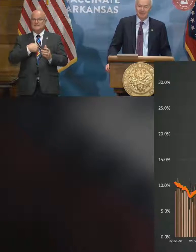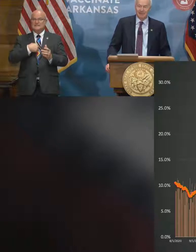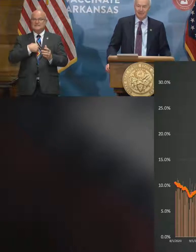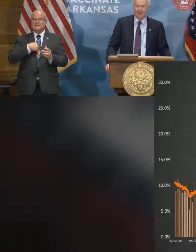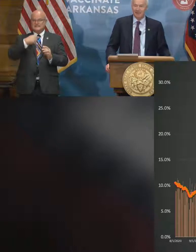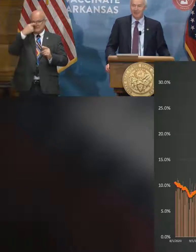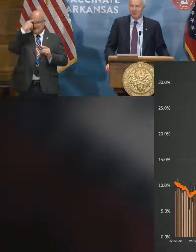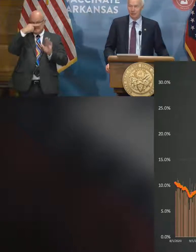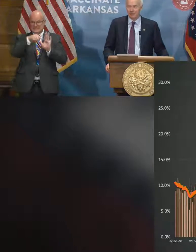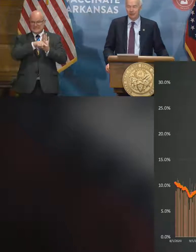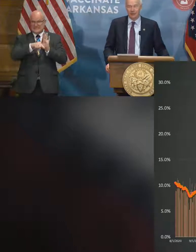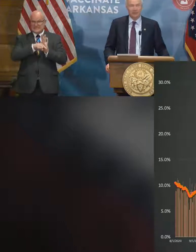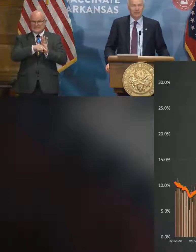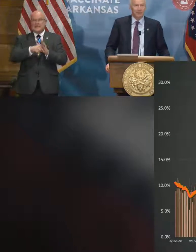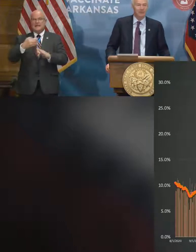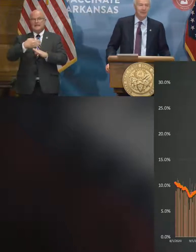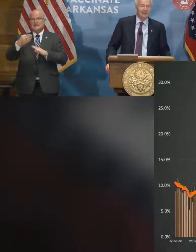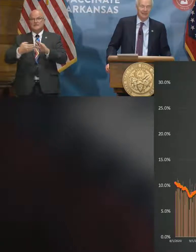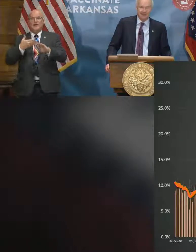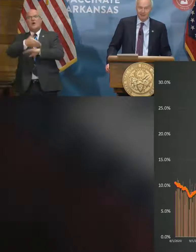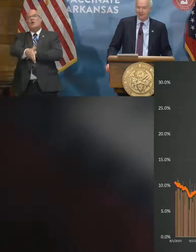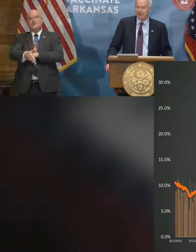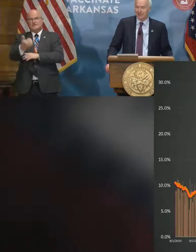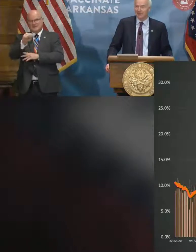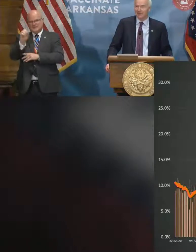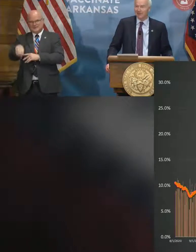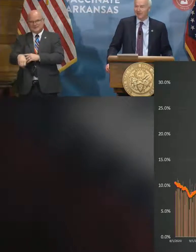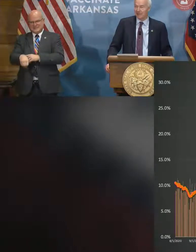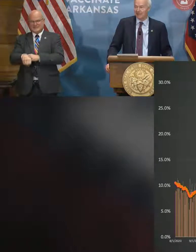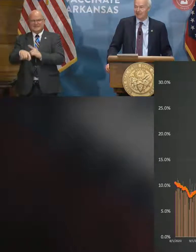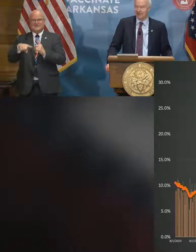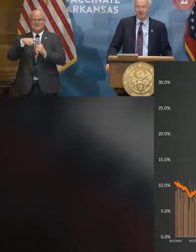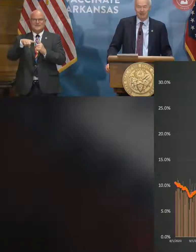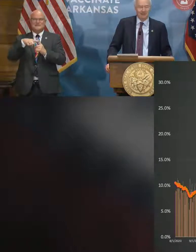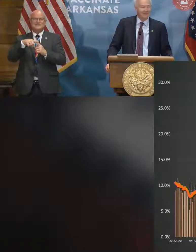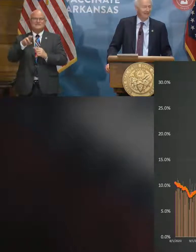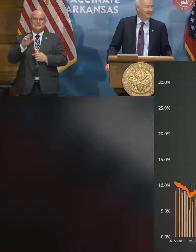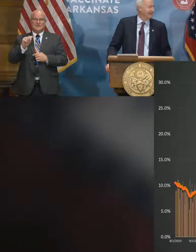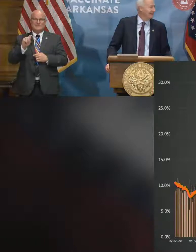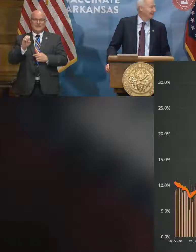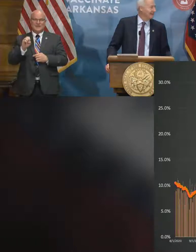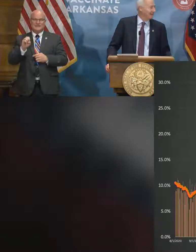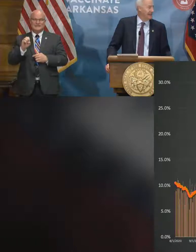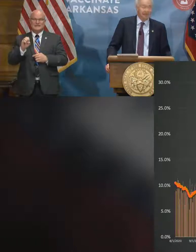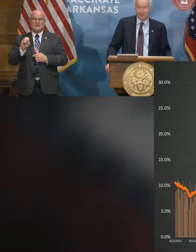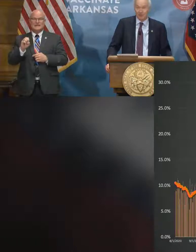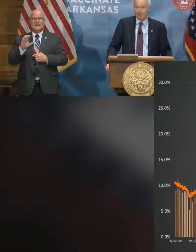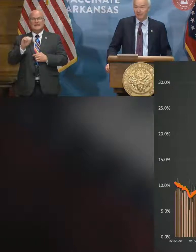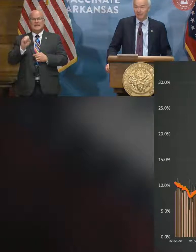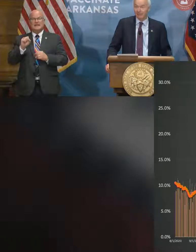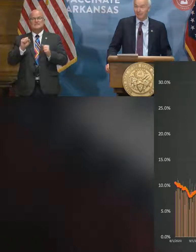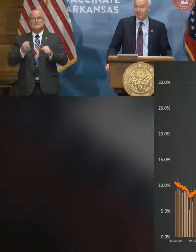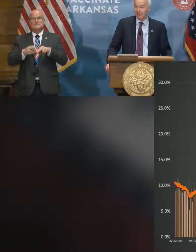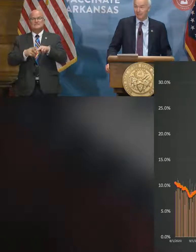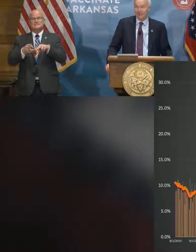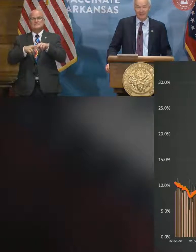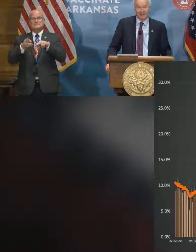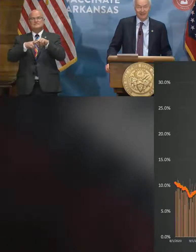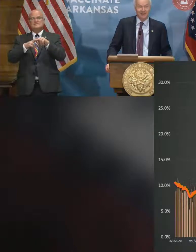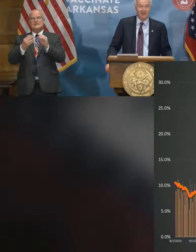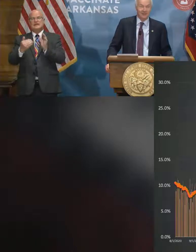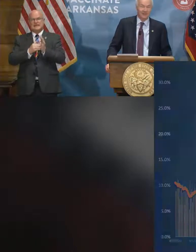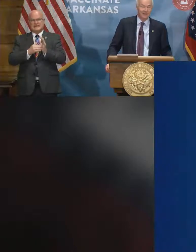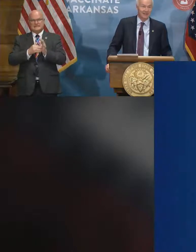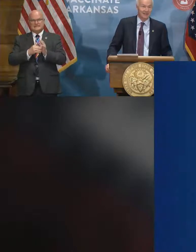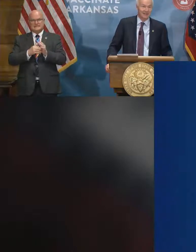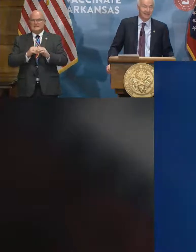would say that by the end of this week, we could be over 10% on our positivity rate, and our cases could be up trending